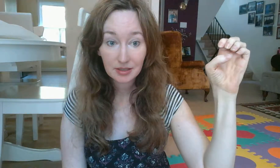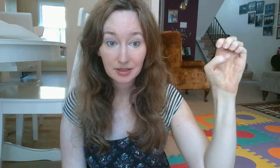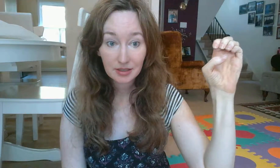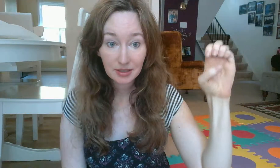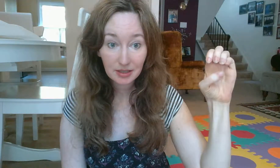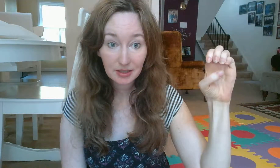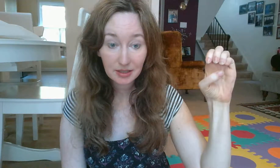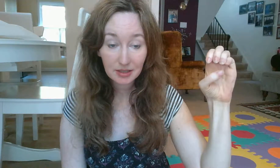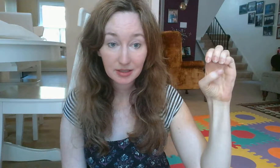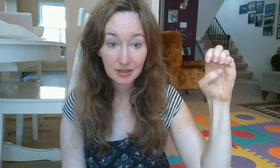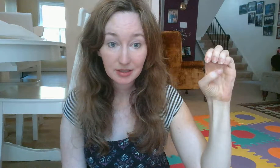E,